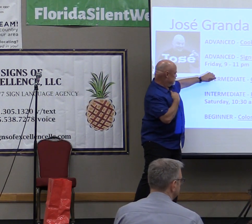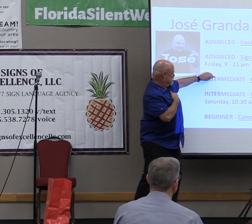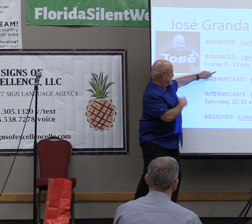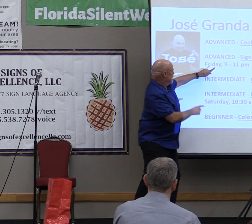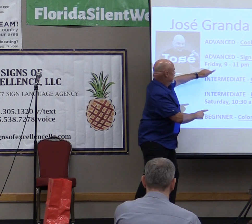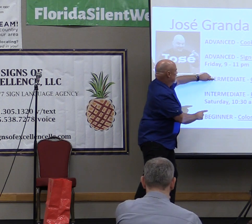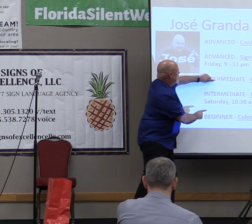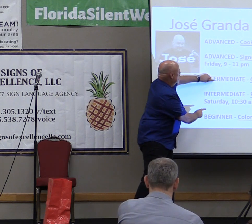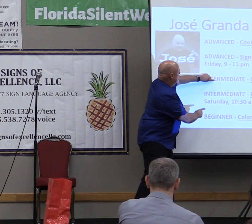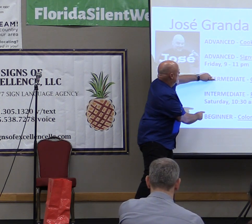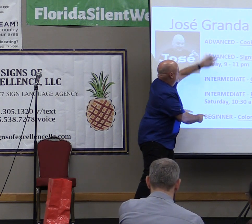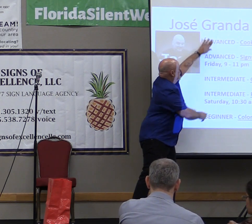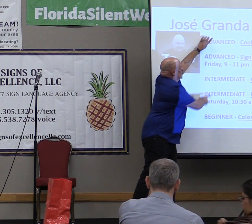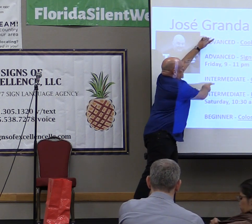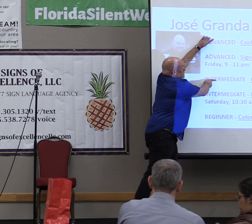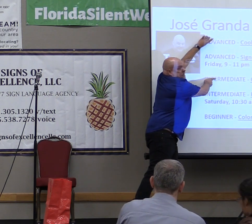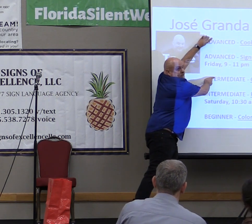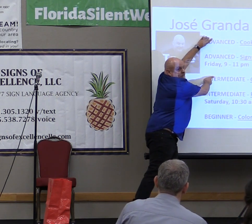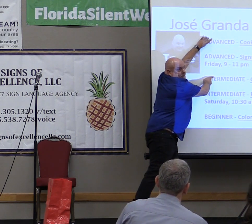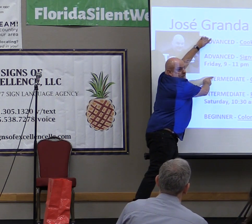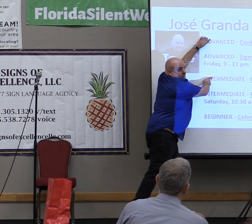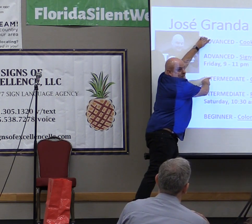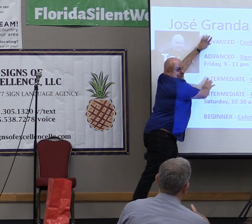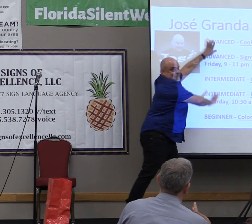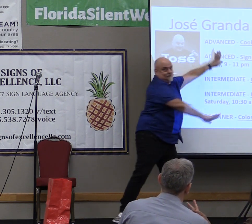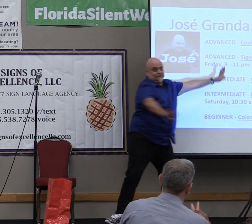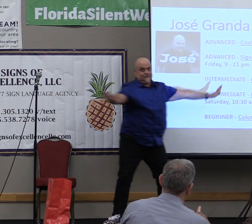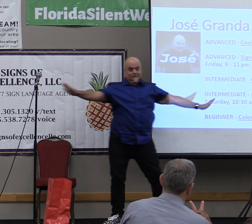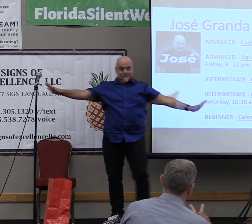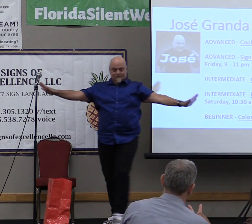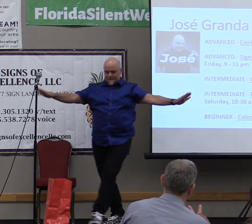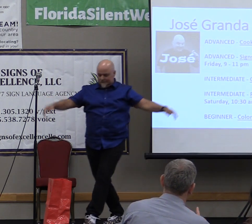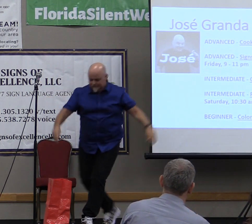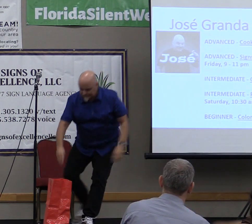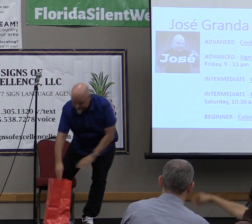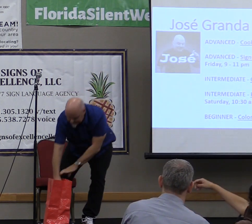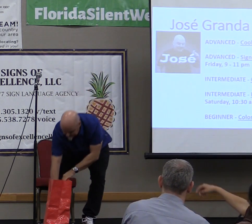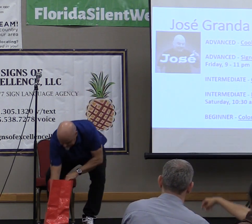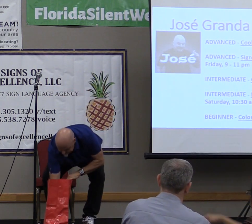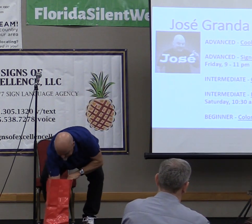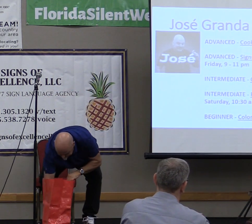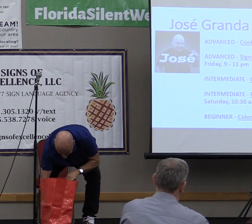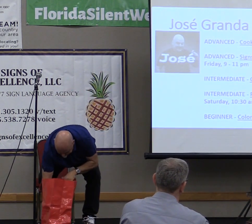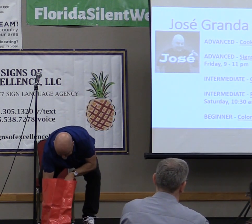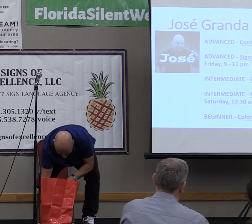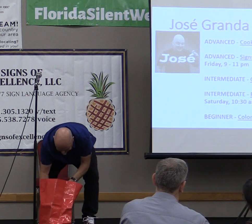Now let's talk about these two.